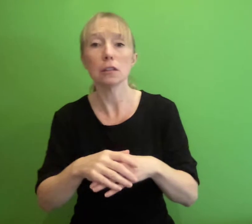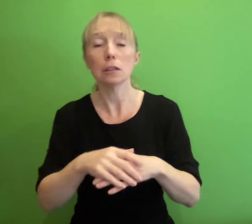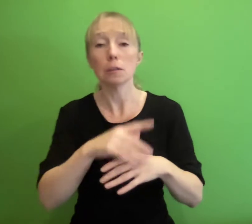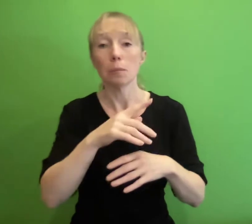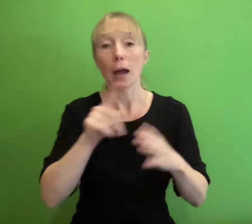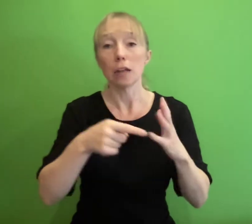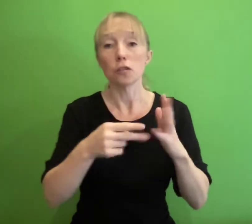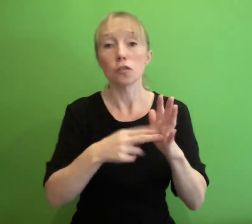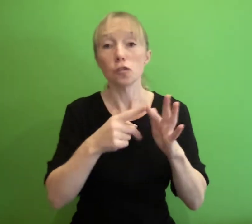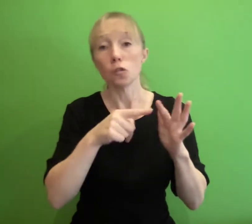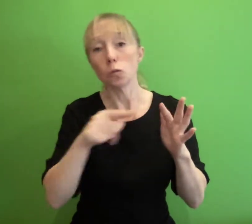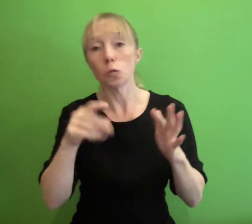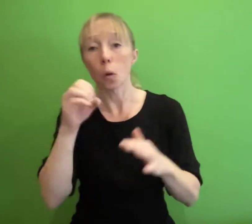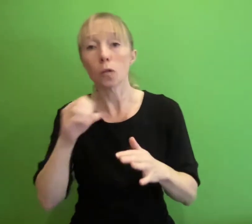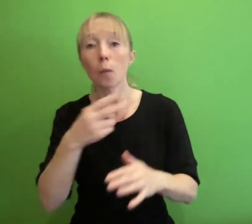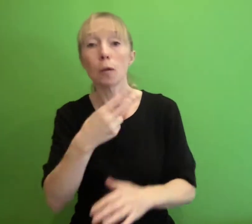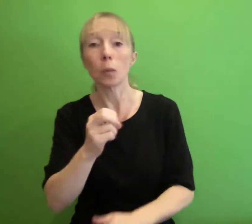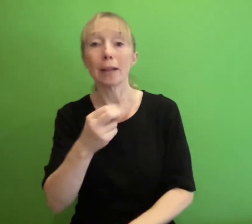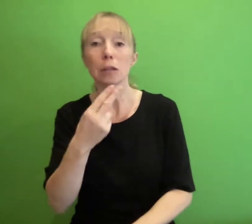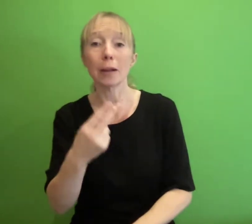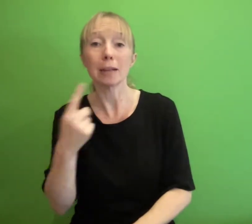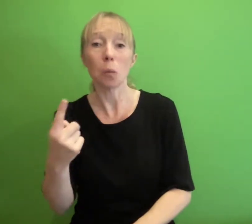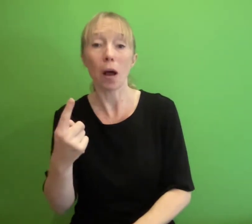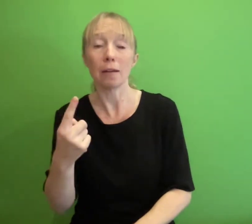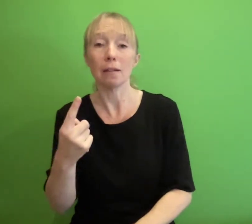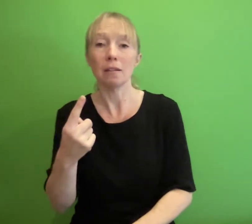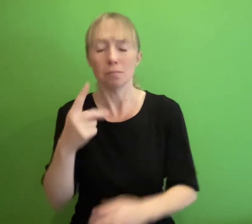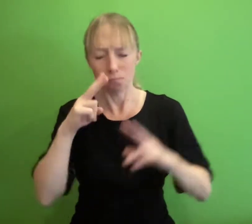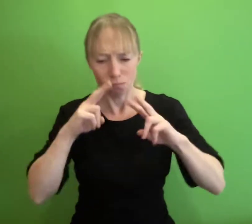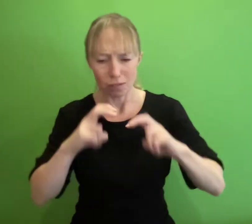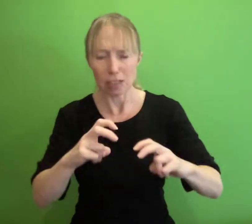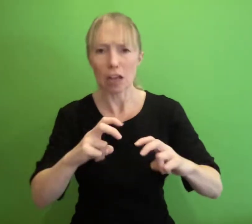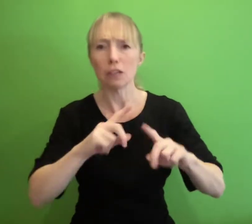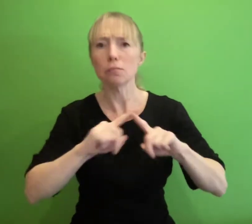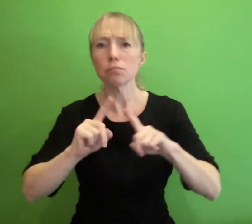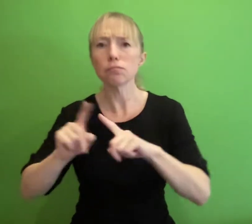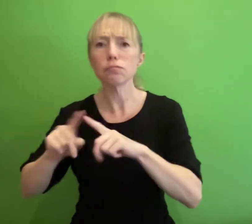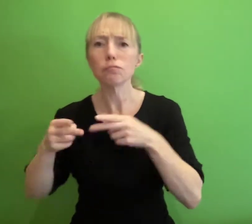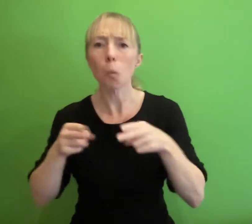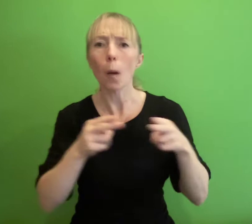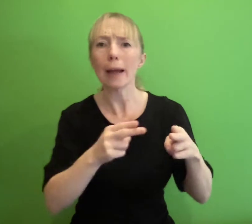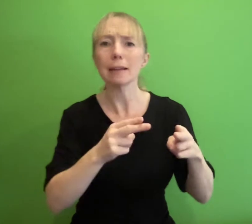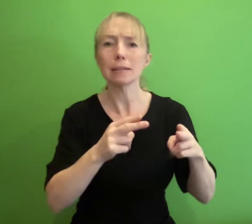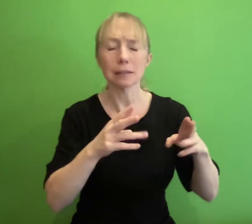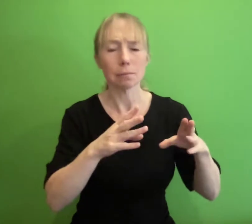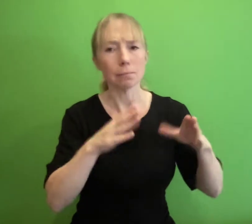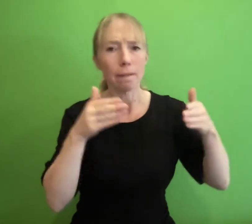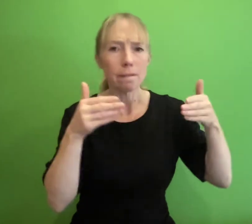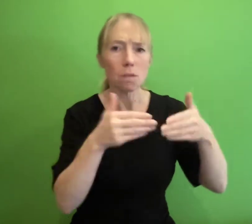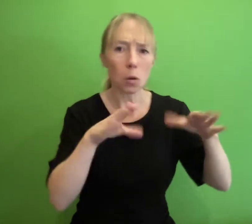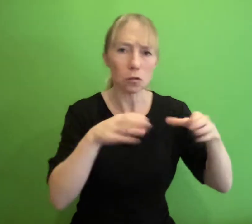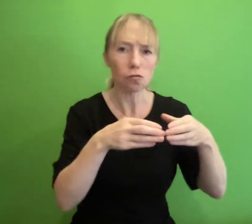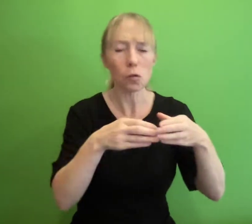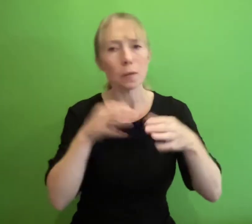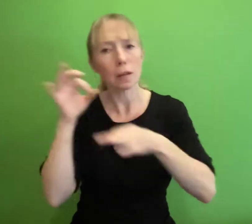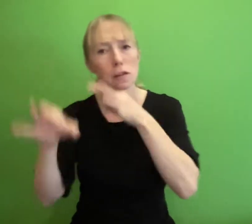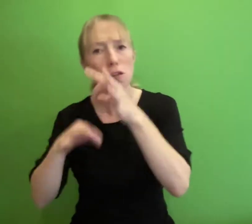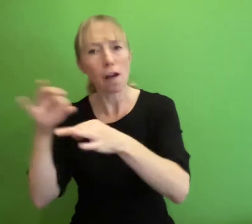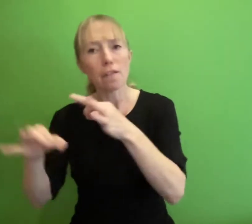This research took a mixed methods approach, consisting of focus groups and surveys with both deaf and disabled people and